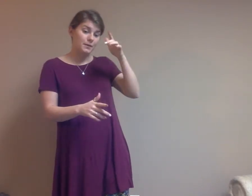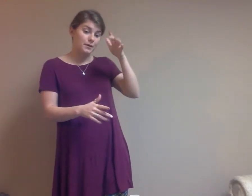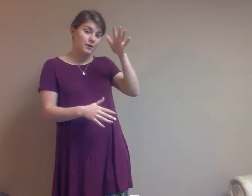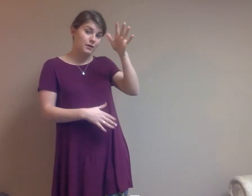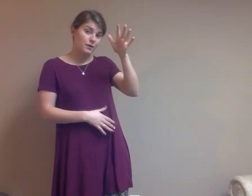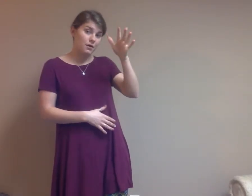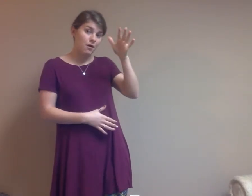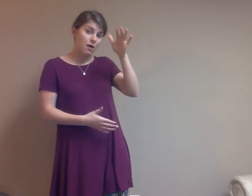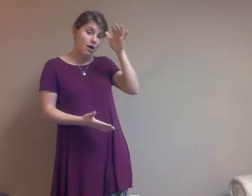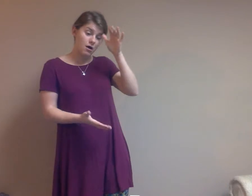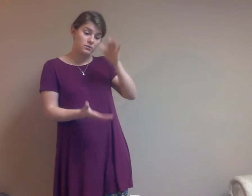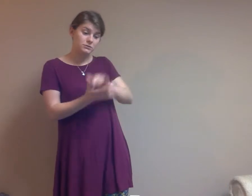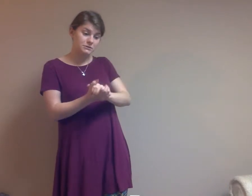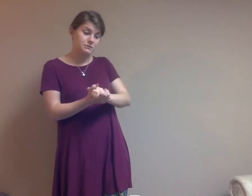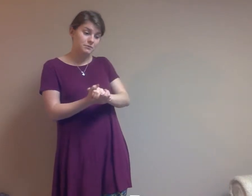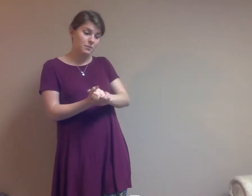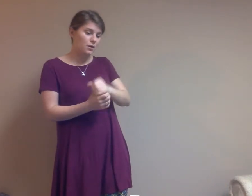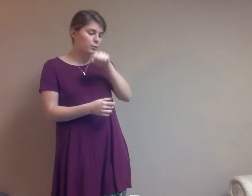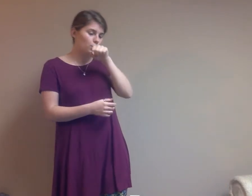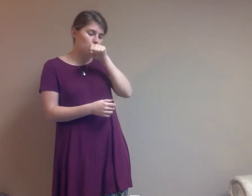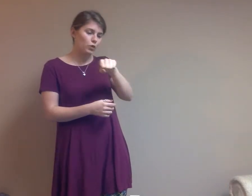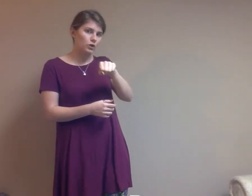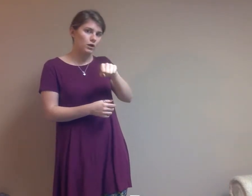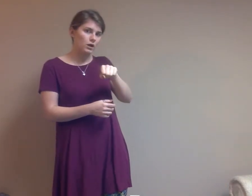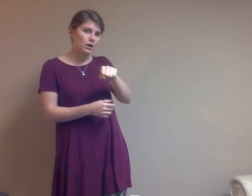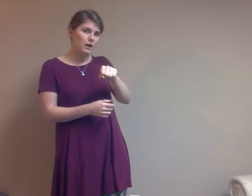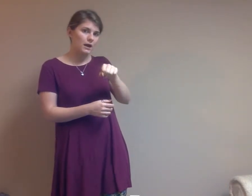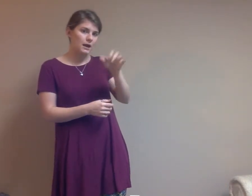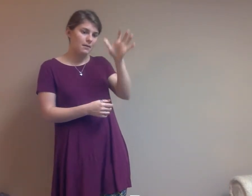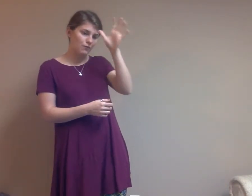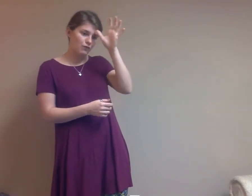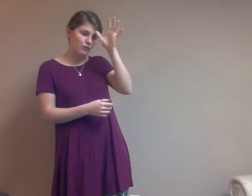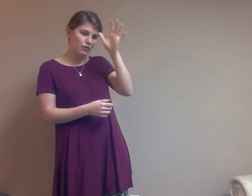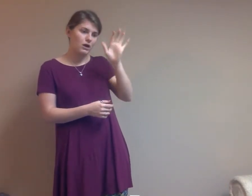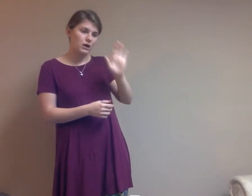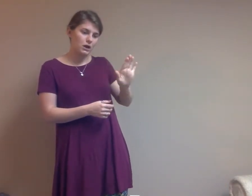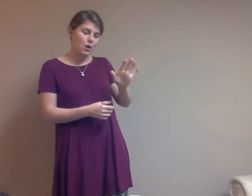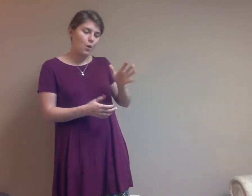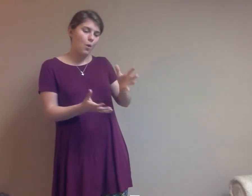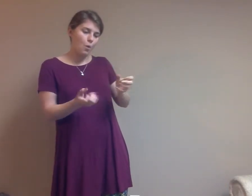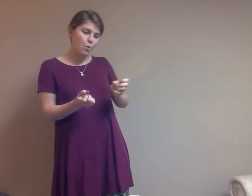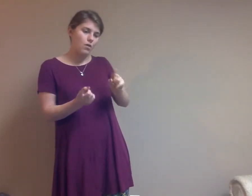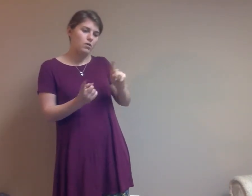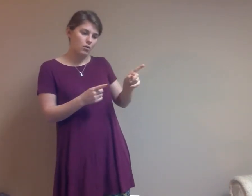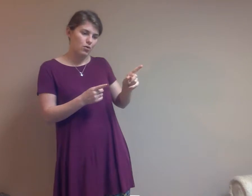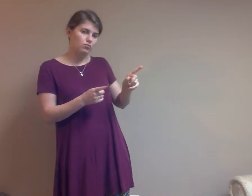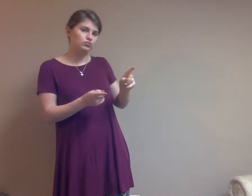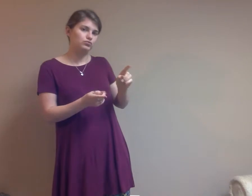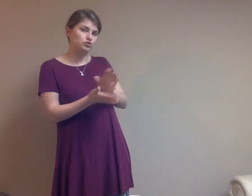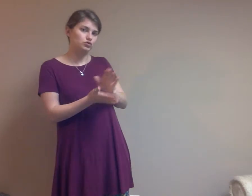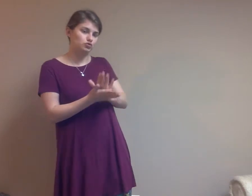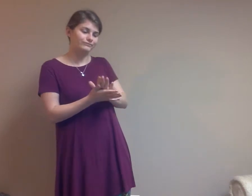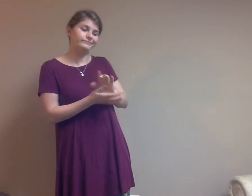and I just said no, and now he's 1. Oh, Bye. Bye, darling.